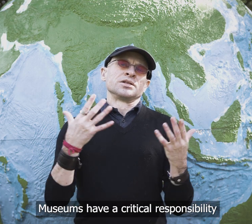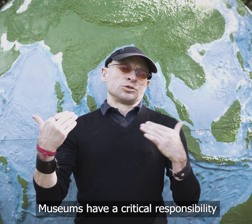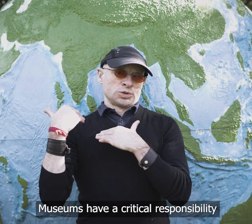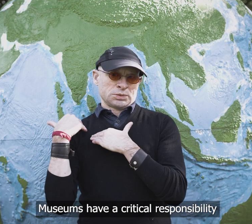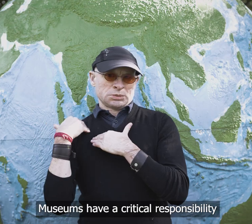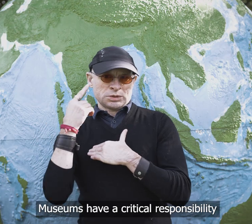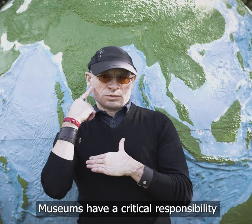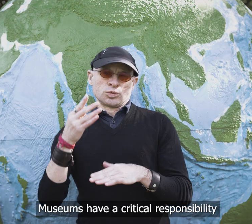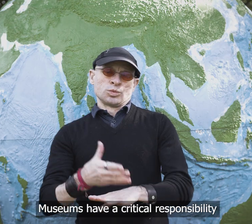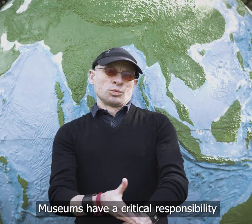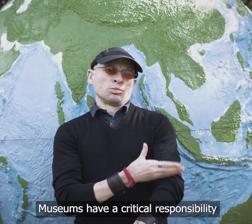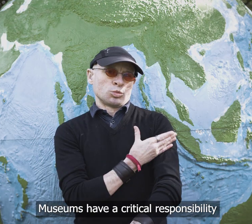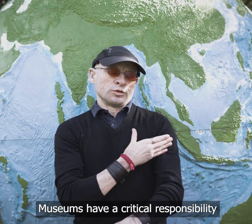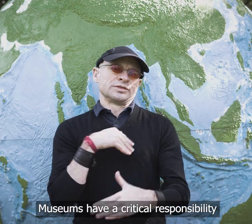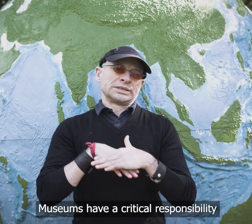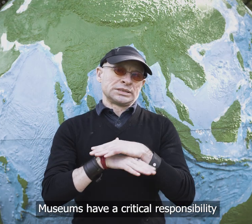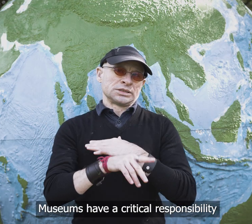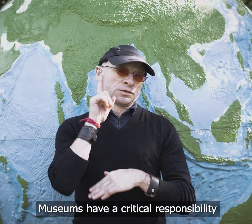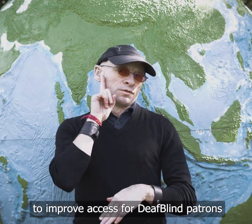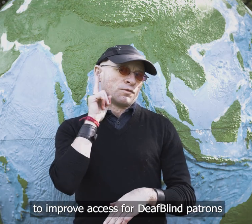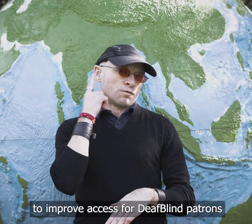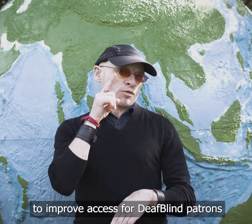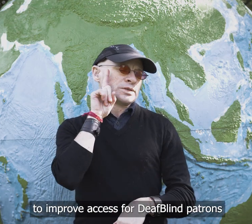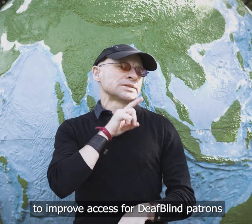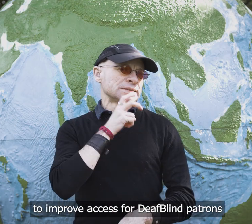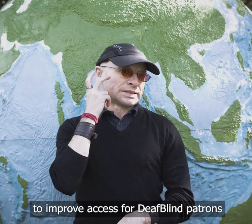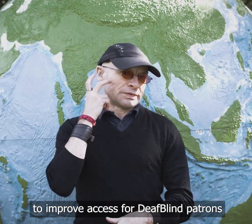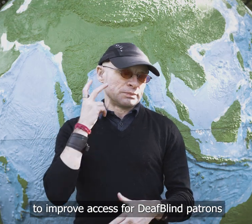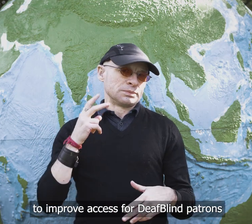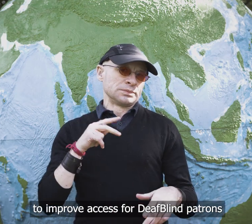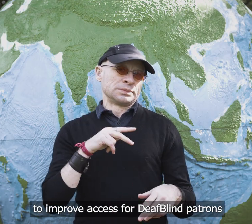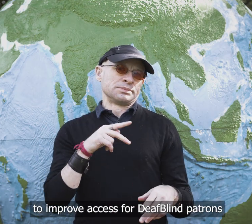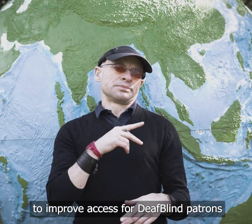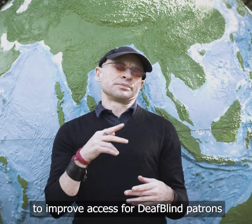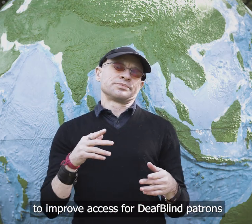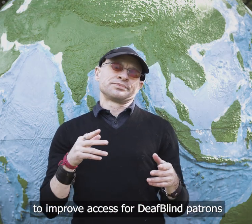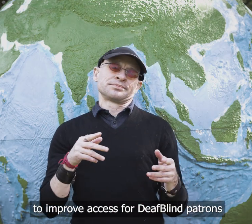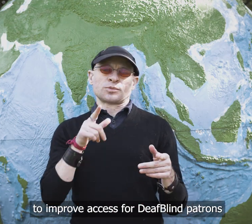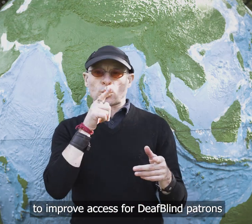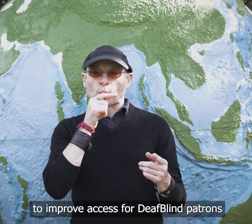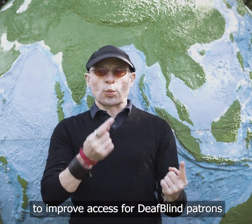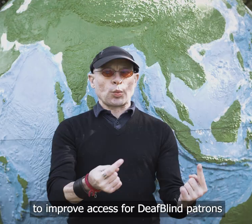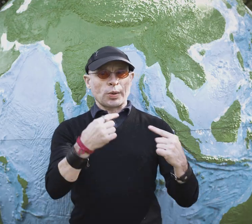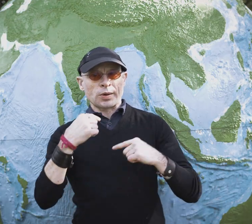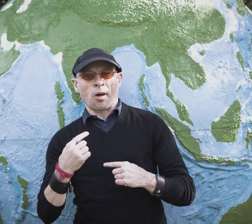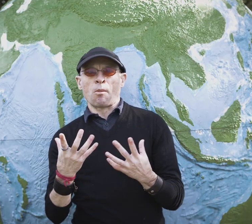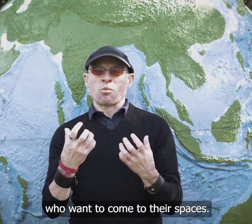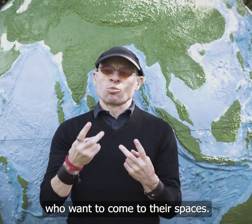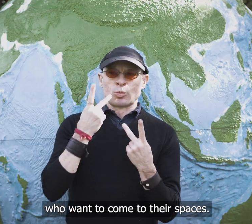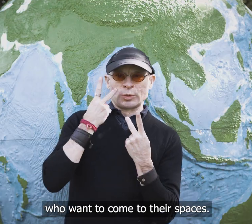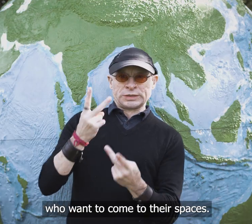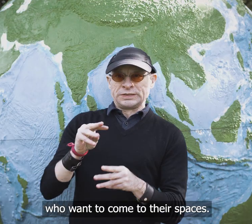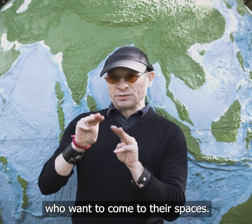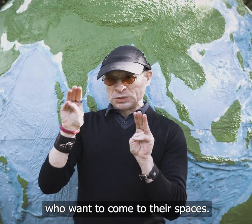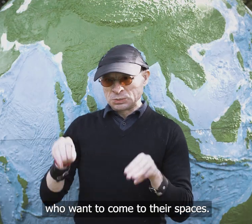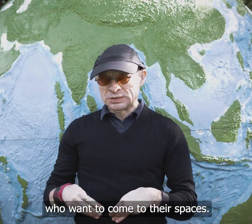Museums have a critical responsibility to improve access for deaf-blind patrons who want to come to their